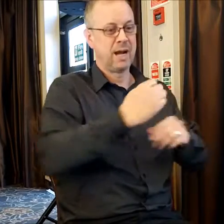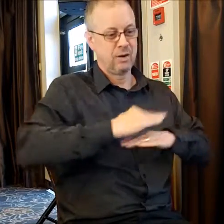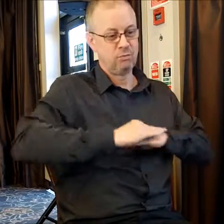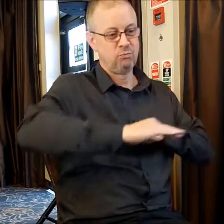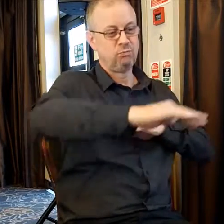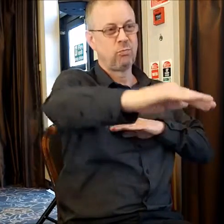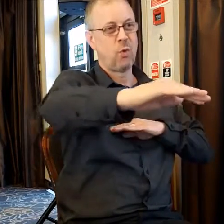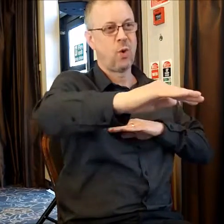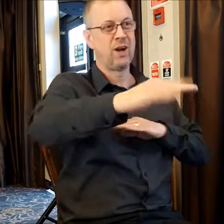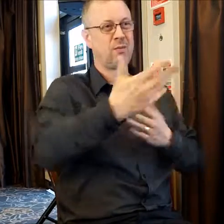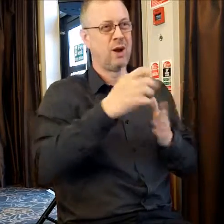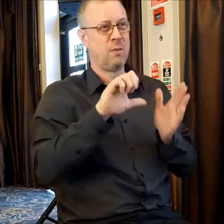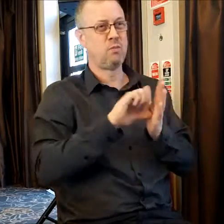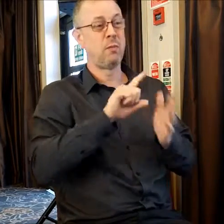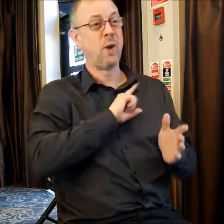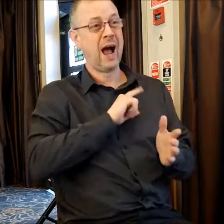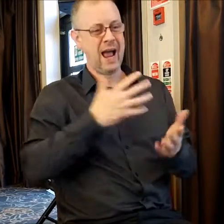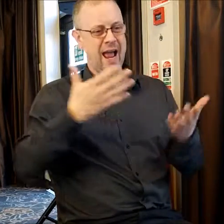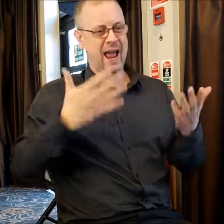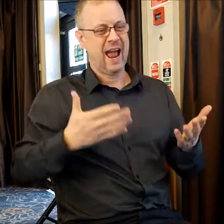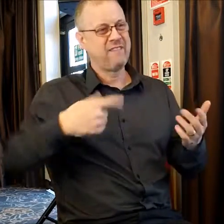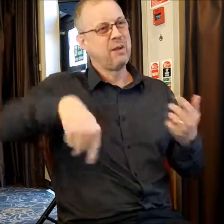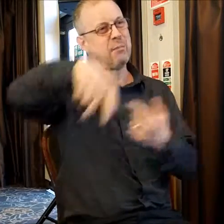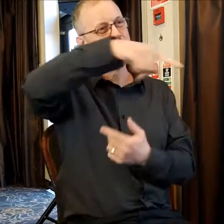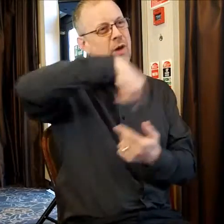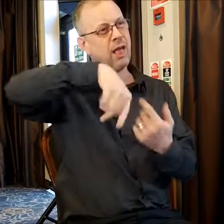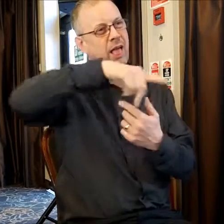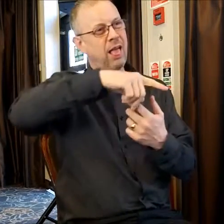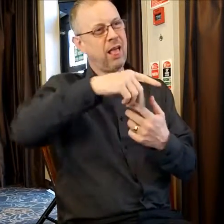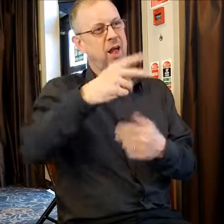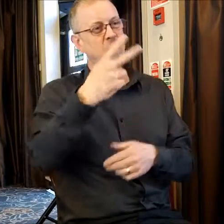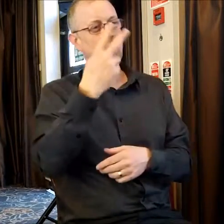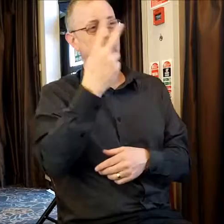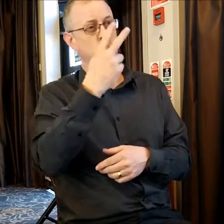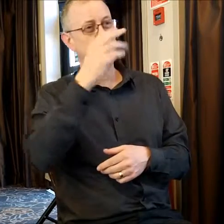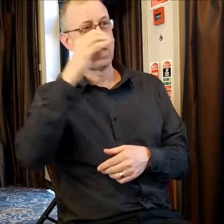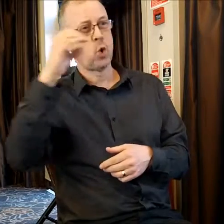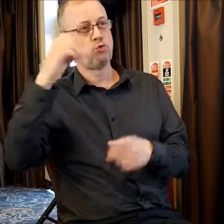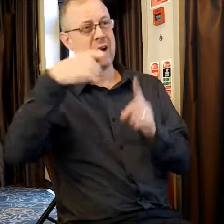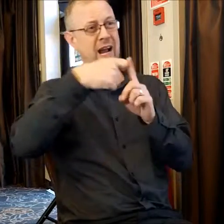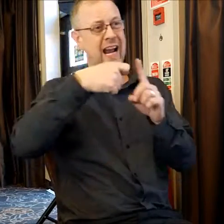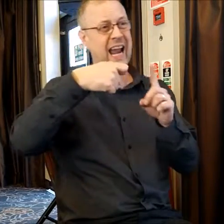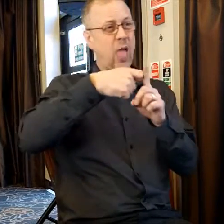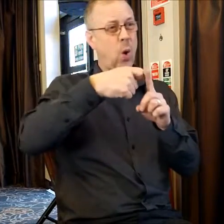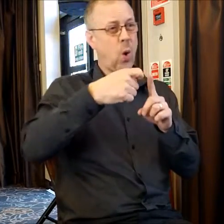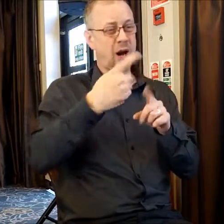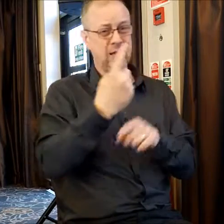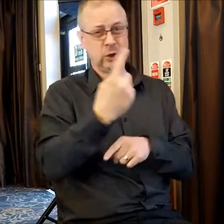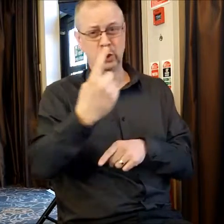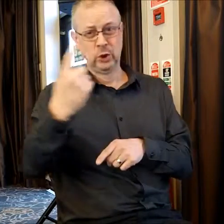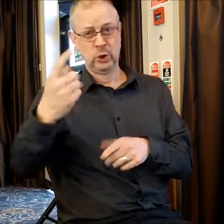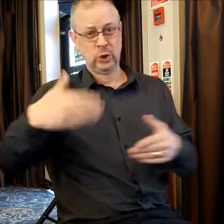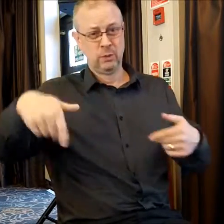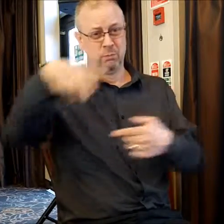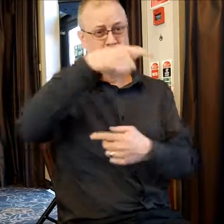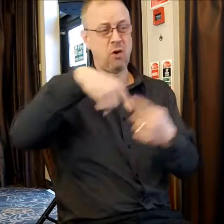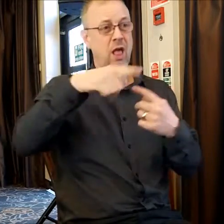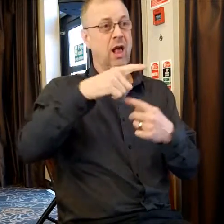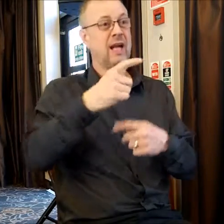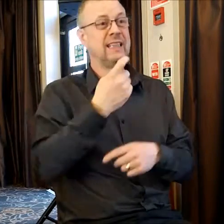each. They're not great. There's a lot of wastage. Wastage both of the product and the packaging is steel, so it's not